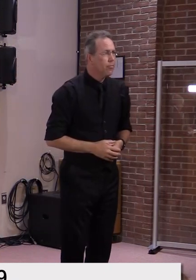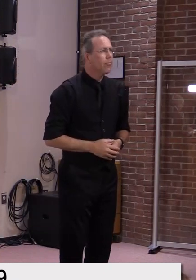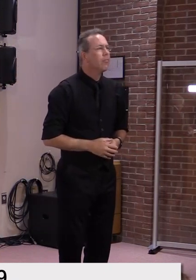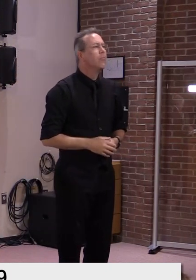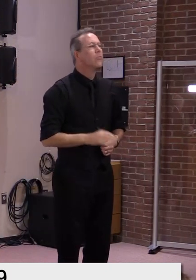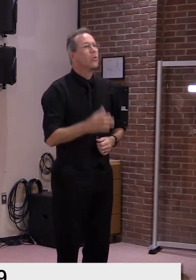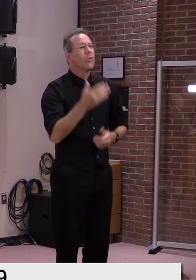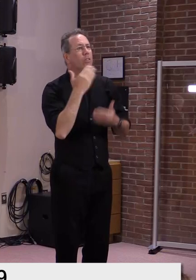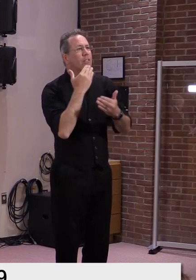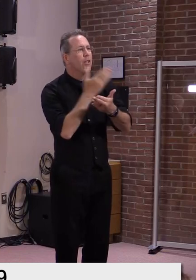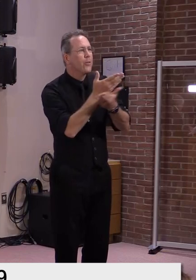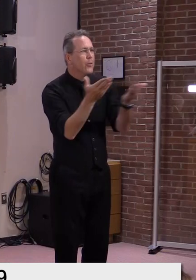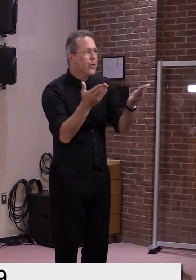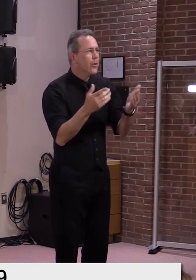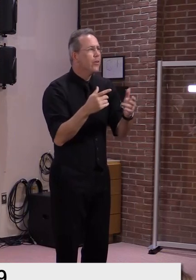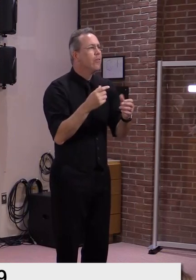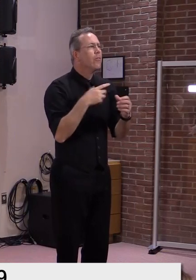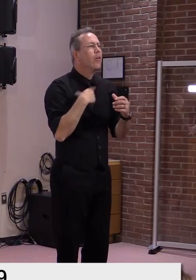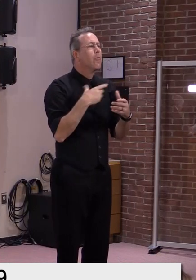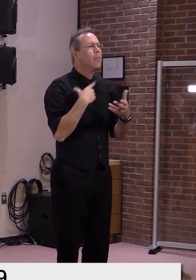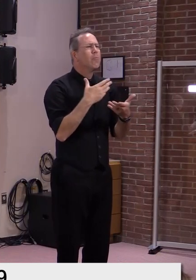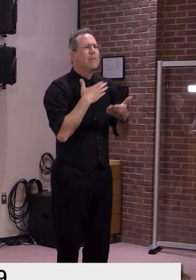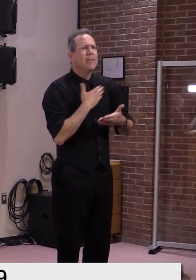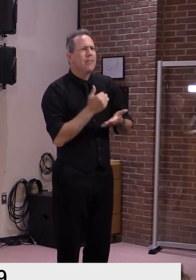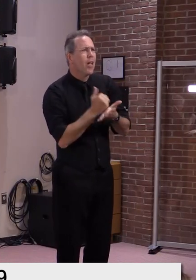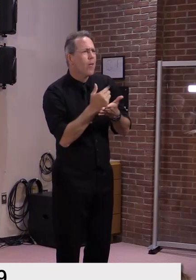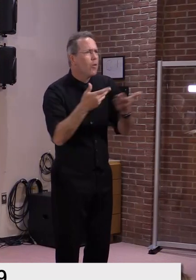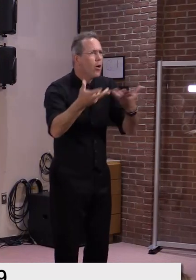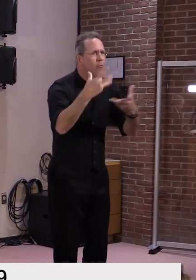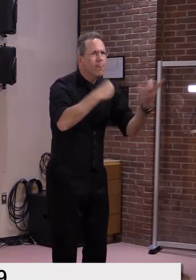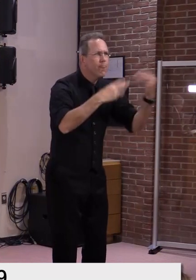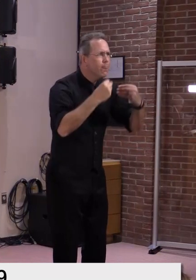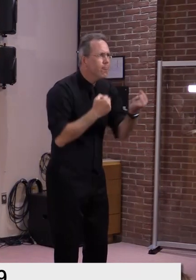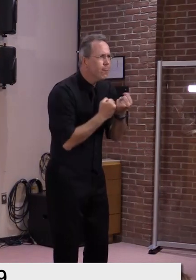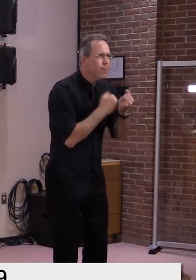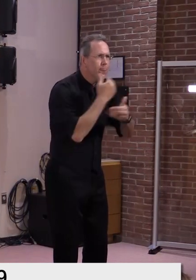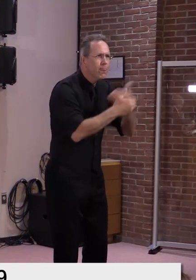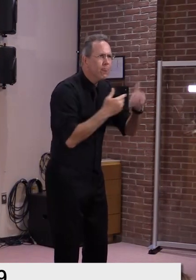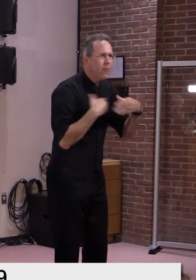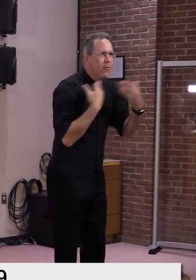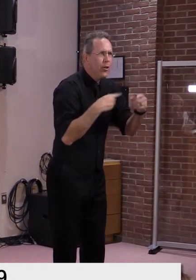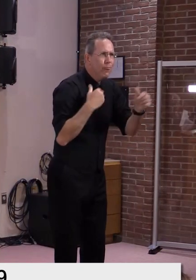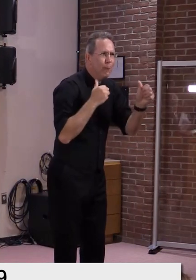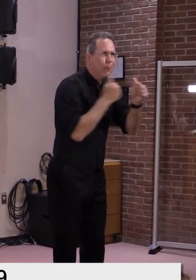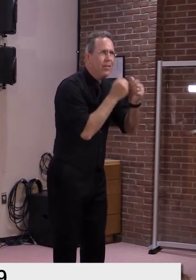this state. I'll now turn it over to Commissioner Squirrel.